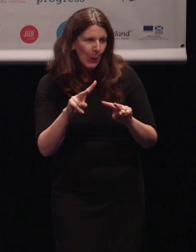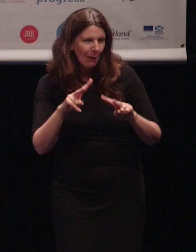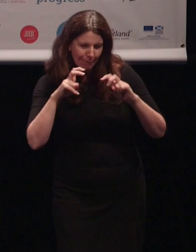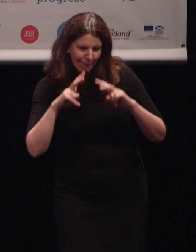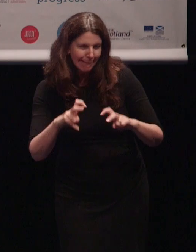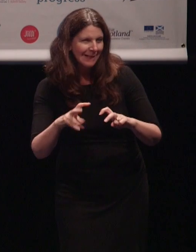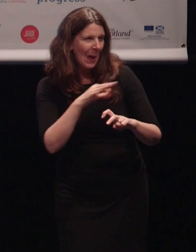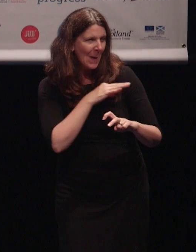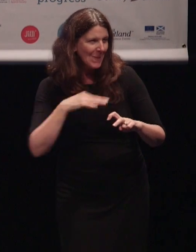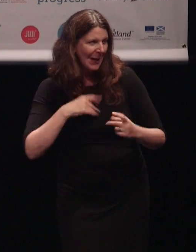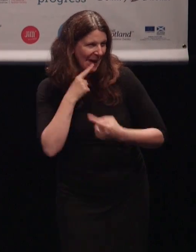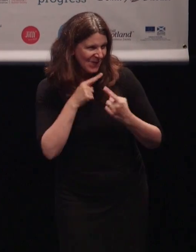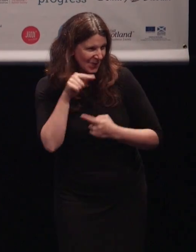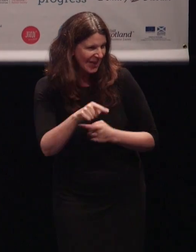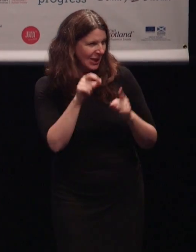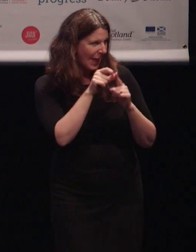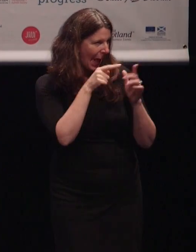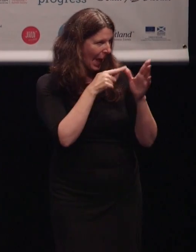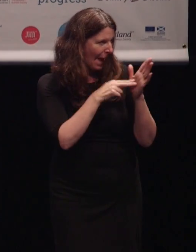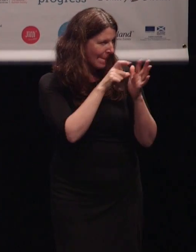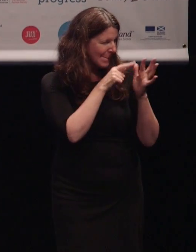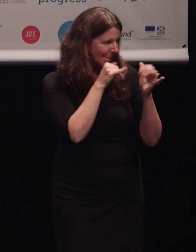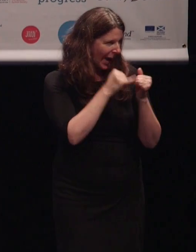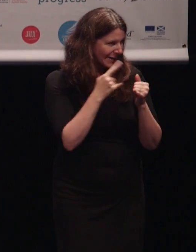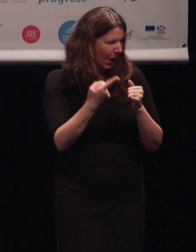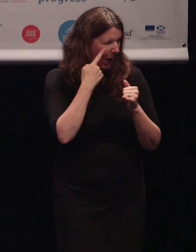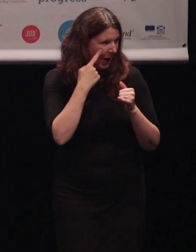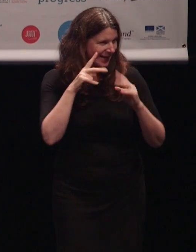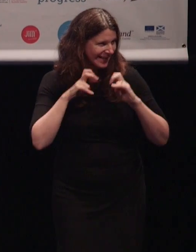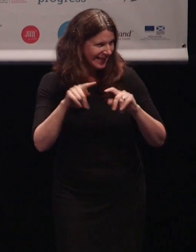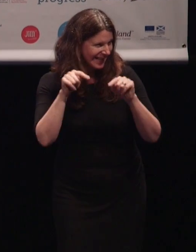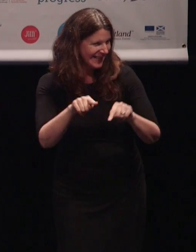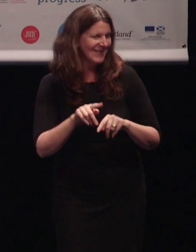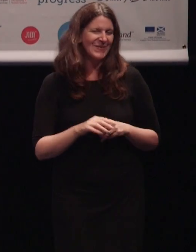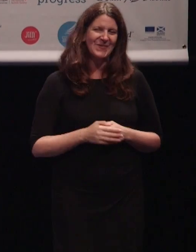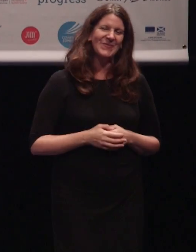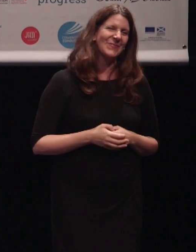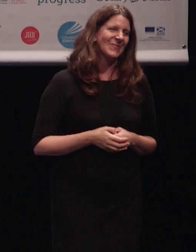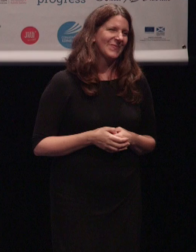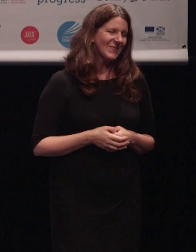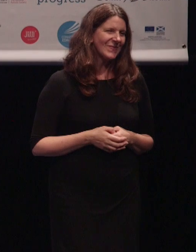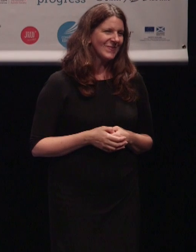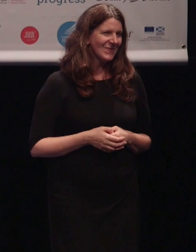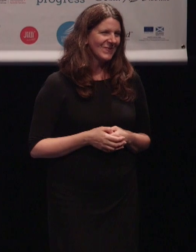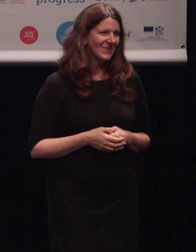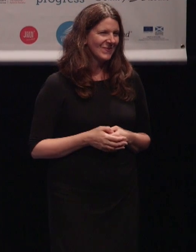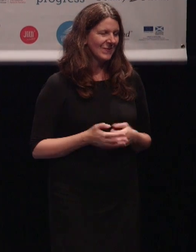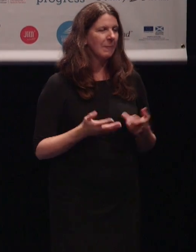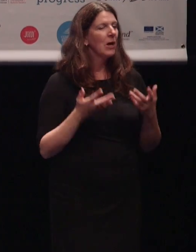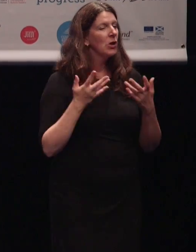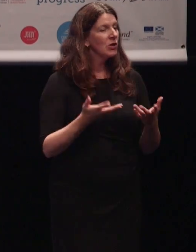American doctor who discovered this in the 90s. So maybe I have to write a